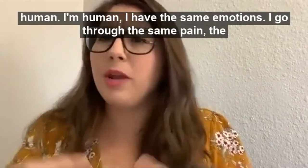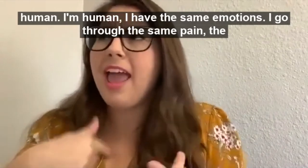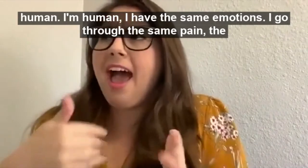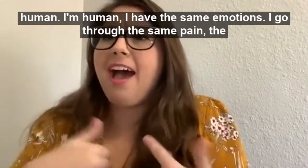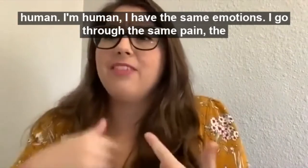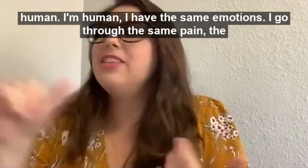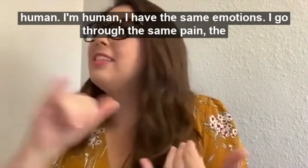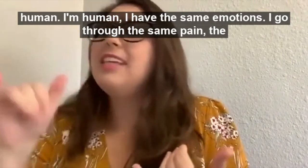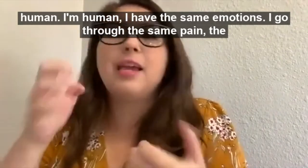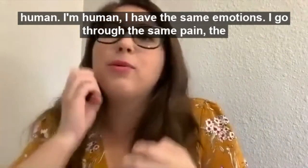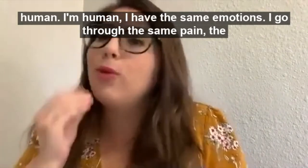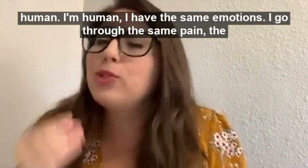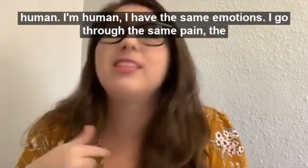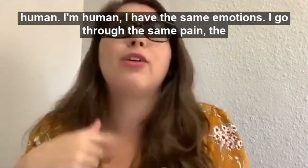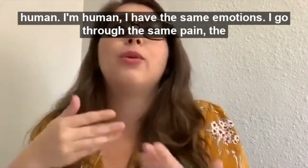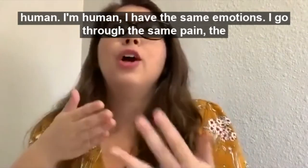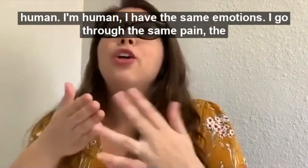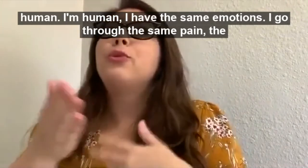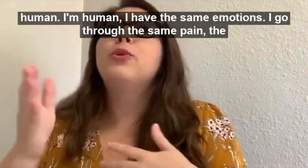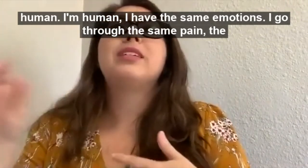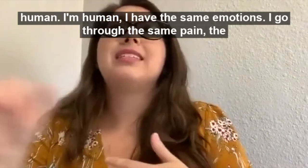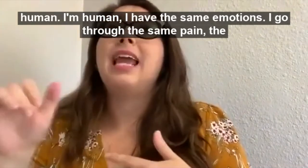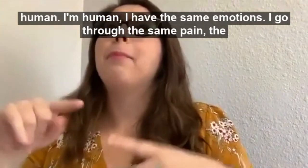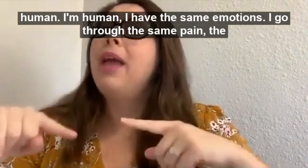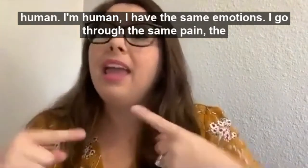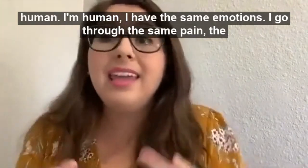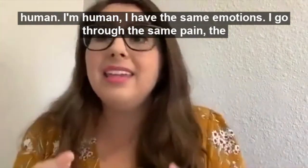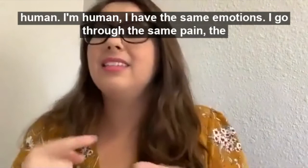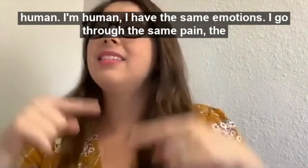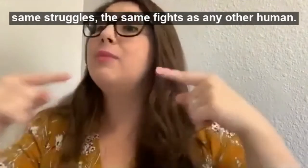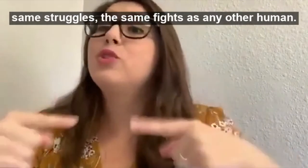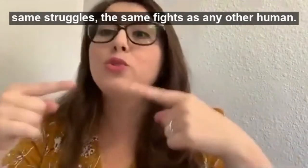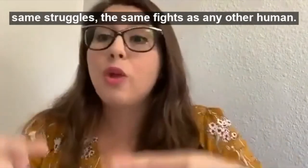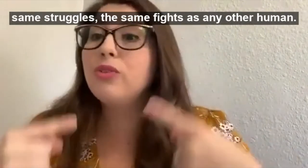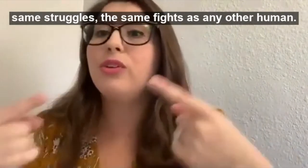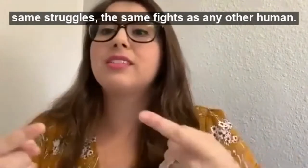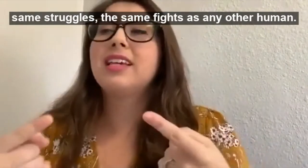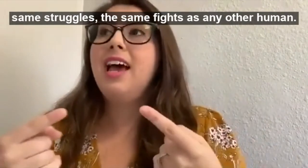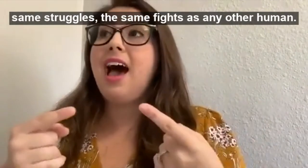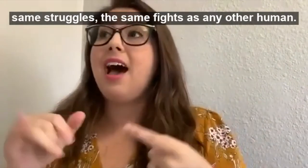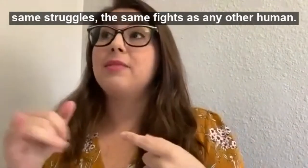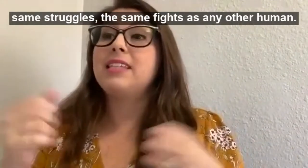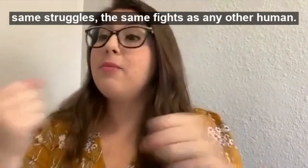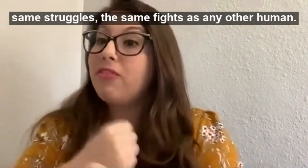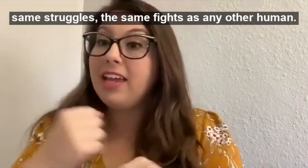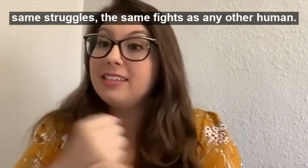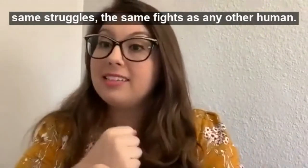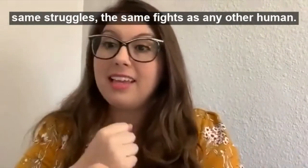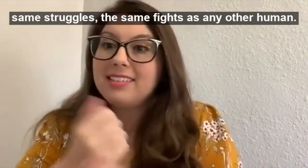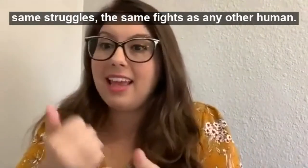I have the same emotions. I go through the same pain, the same struggles, the same fights as any